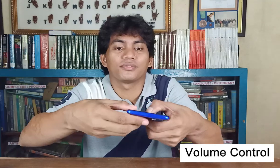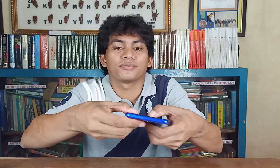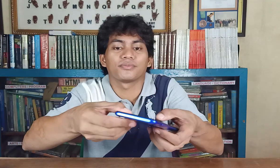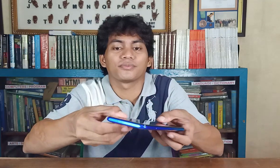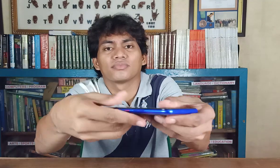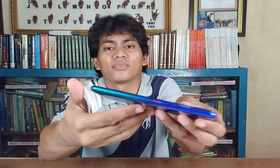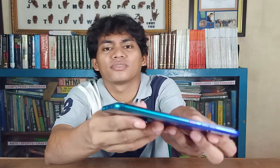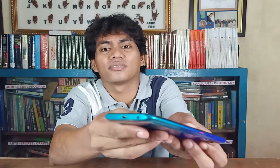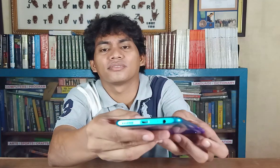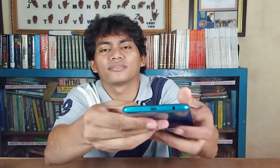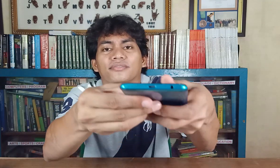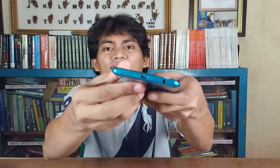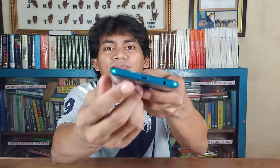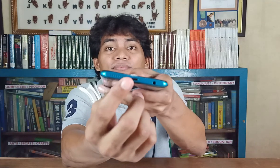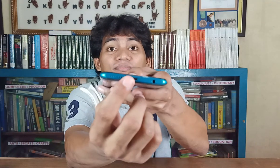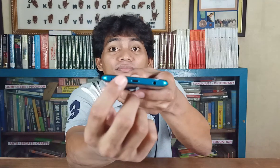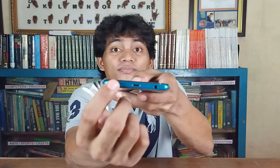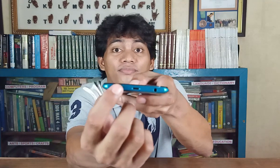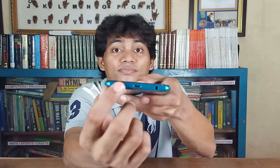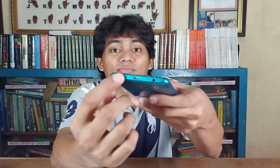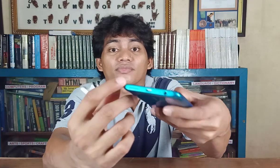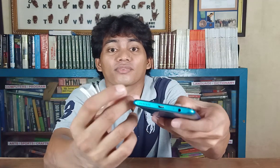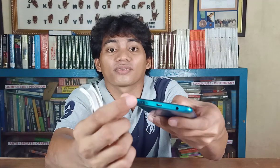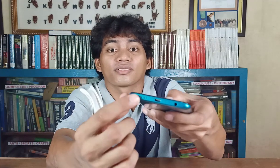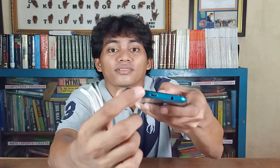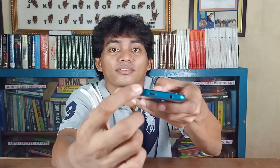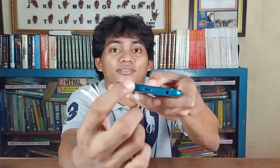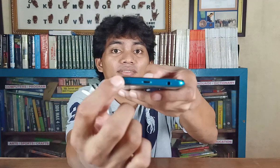At the bottom we have the speaker